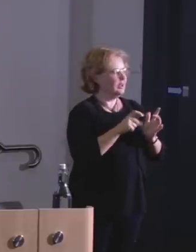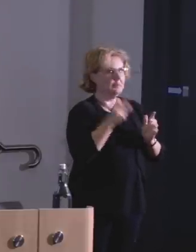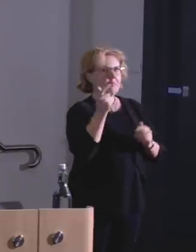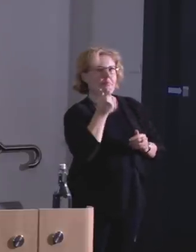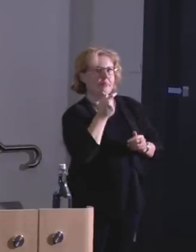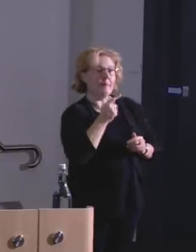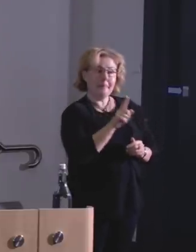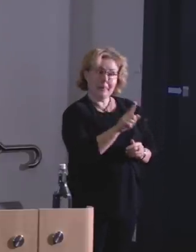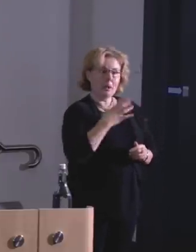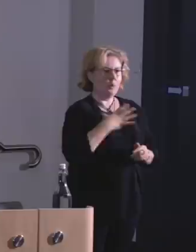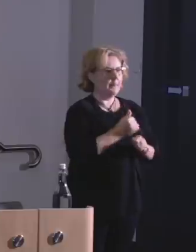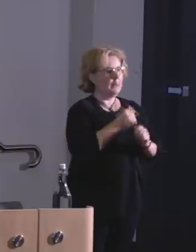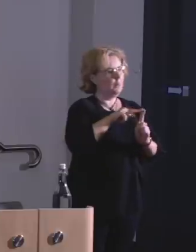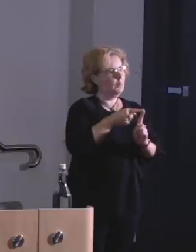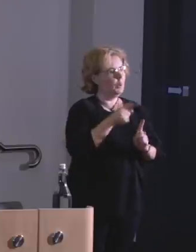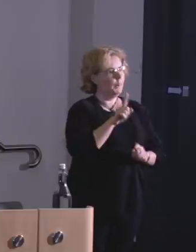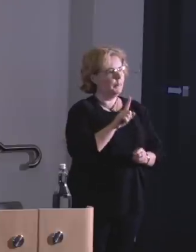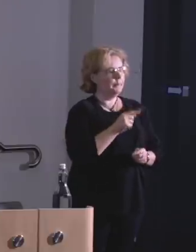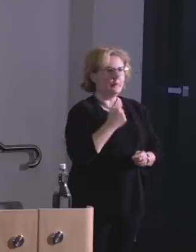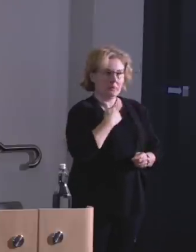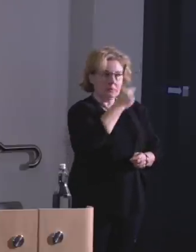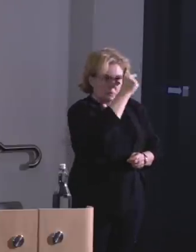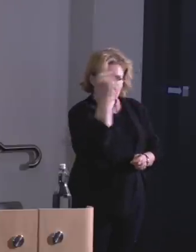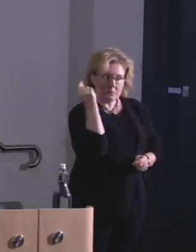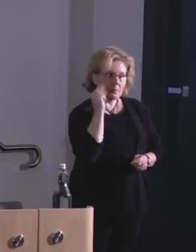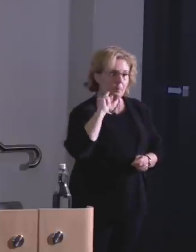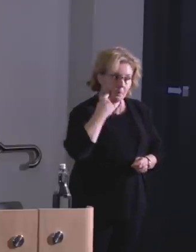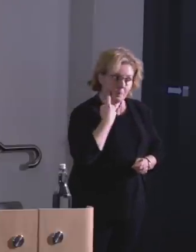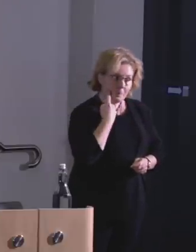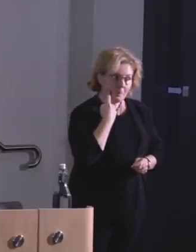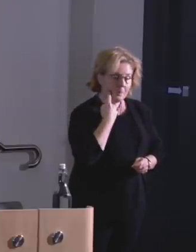but I did want to make the point, and I did purposely put the